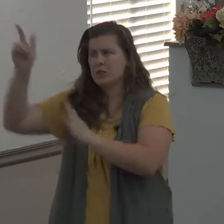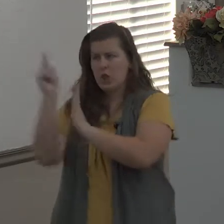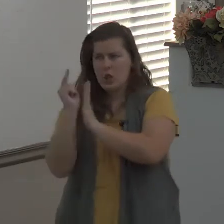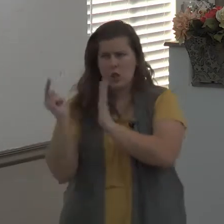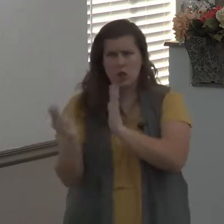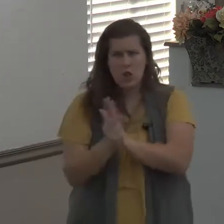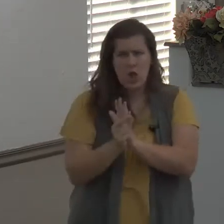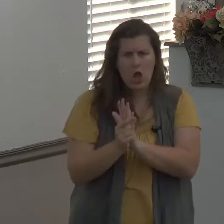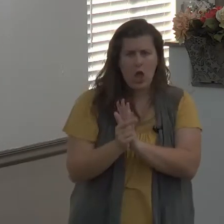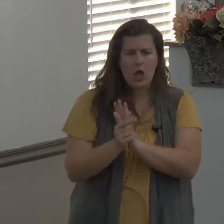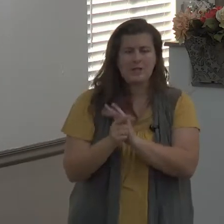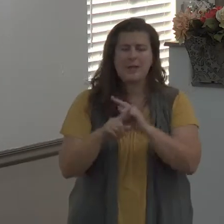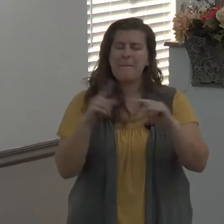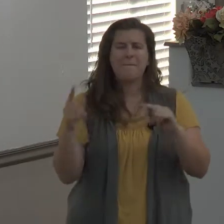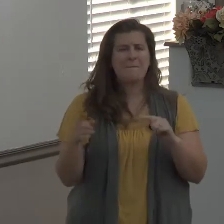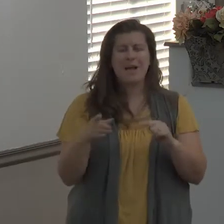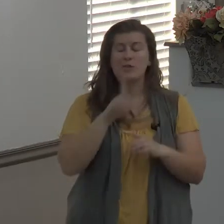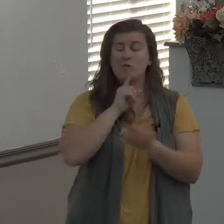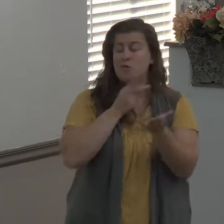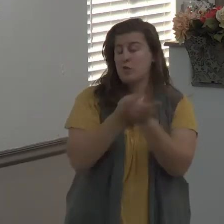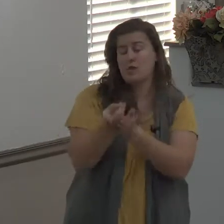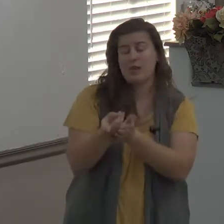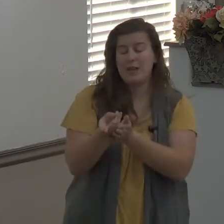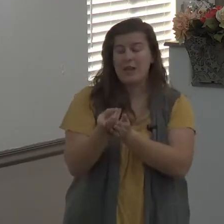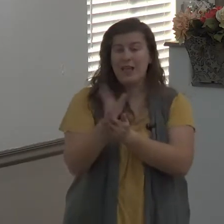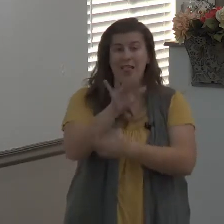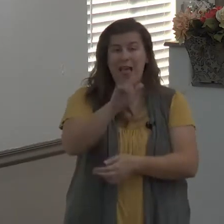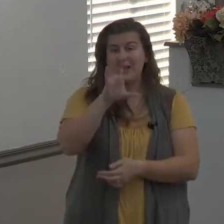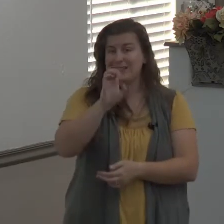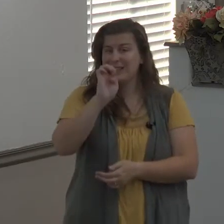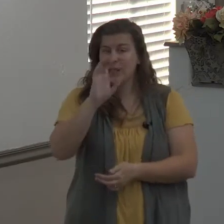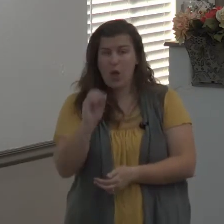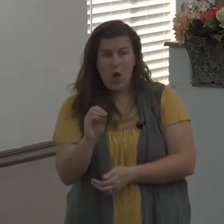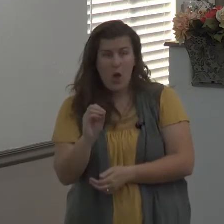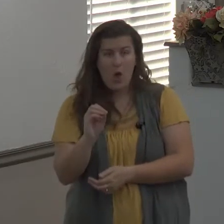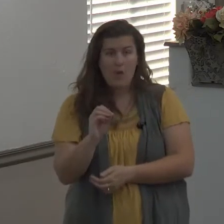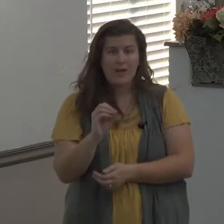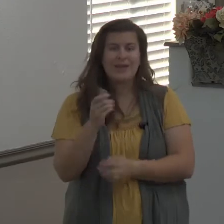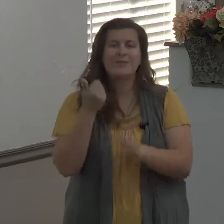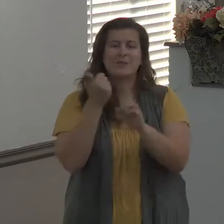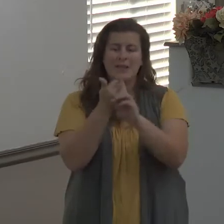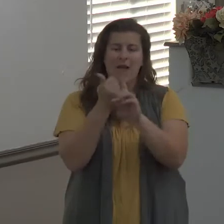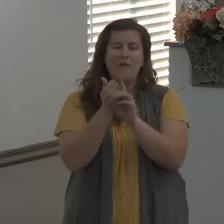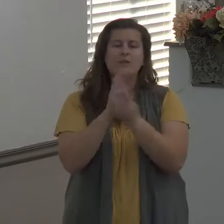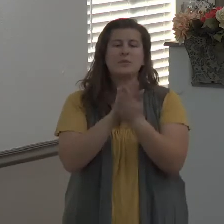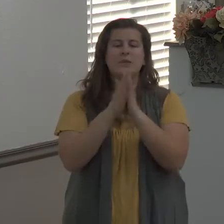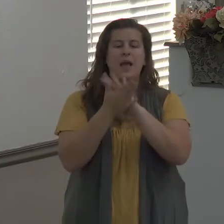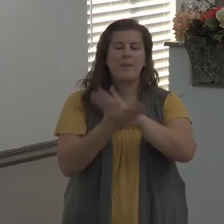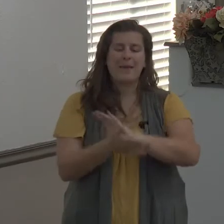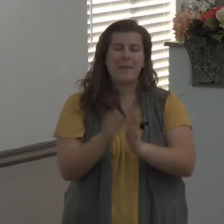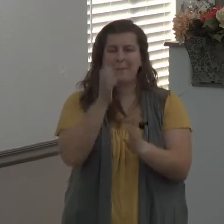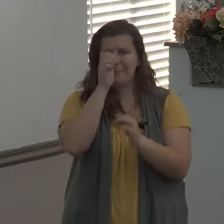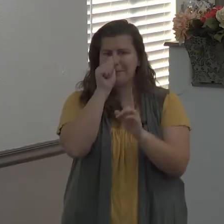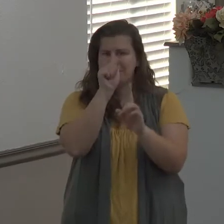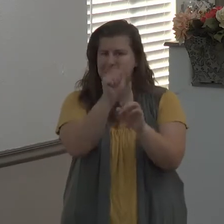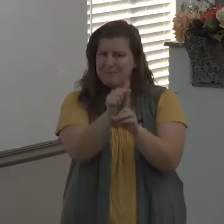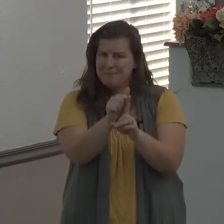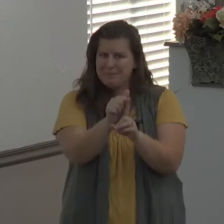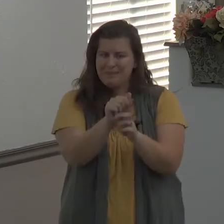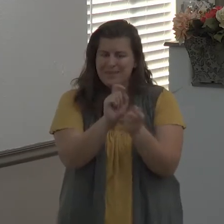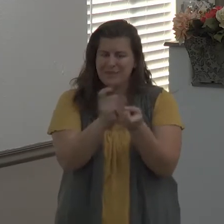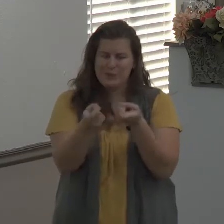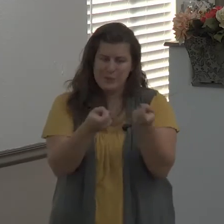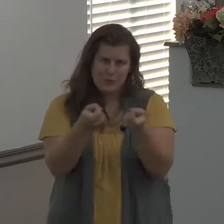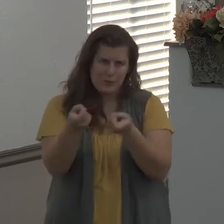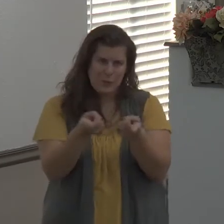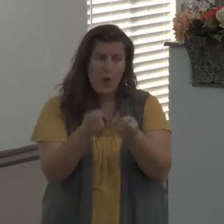of nature, from God's laws. But you know, according to Ephesians 6:12, he wasn't the one truthfully manipulating because